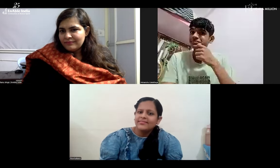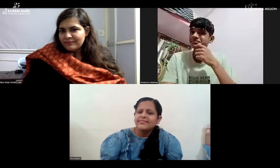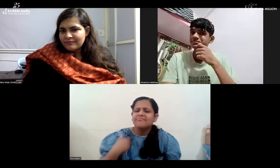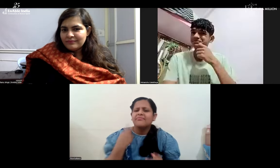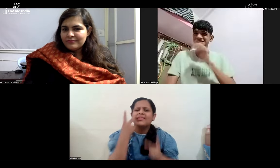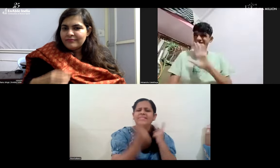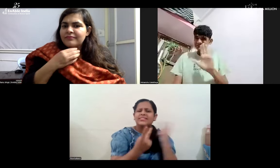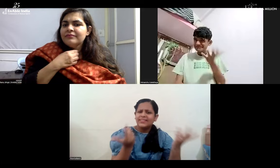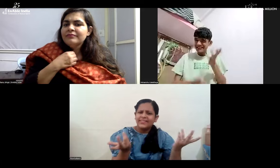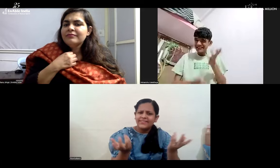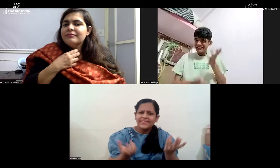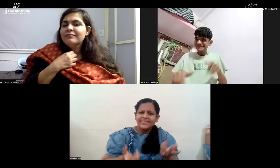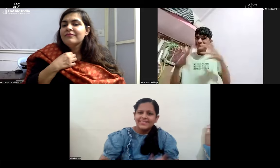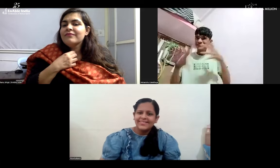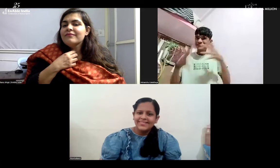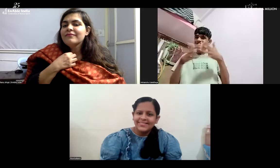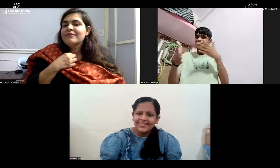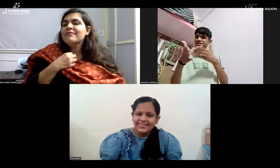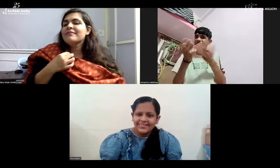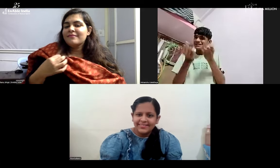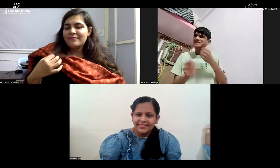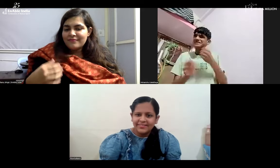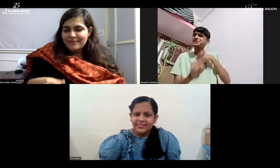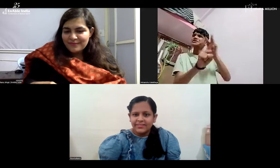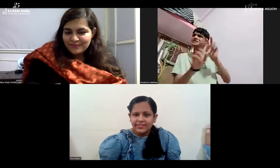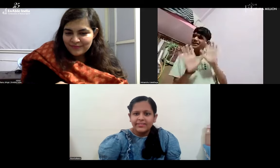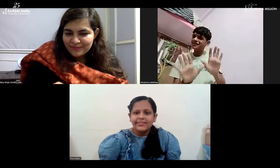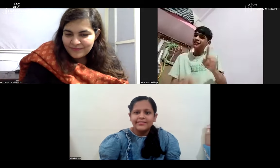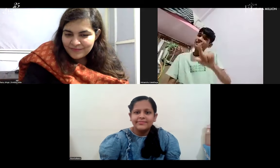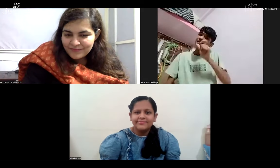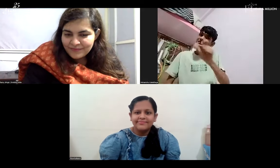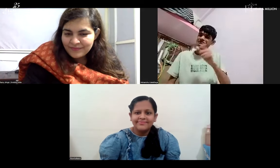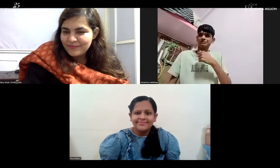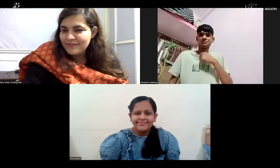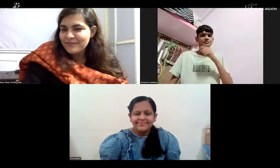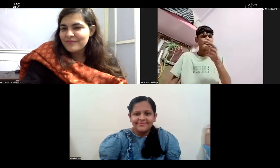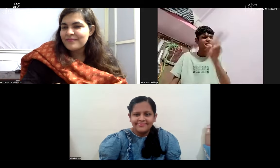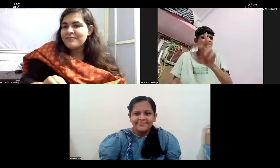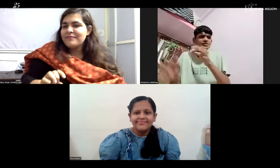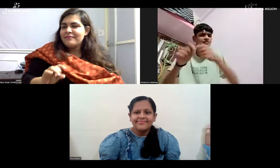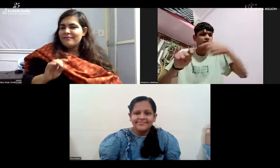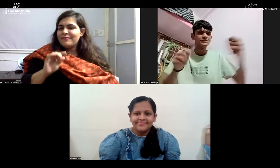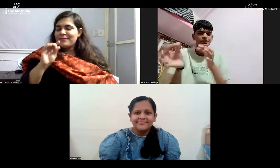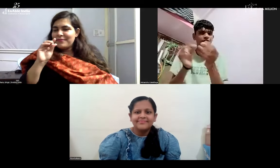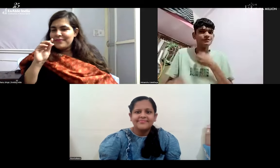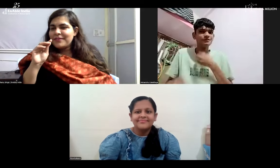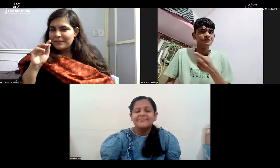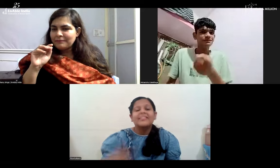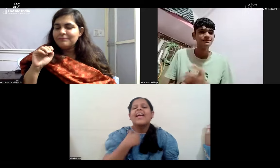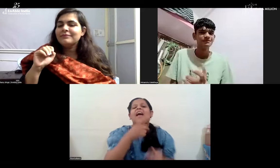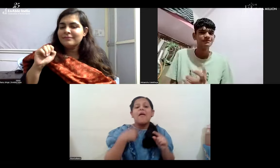backups like I can be a navy merchant also. So yes, I will try my feet in Okay, everything. okay.